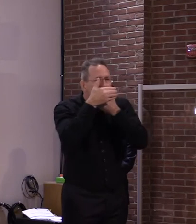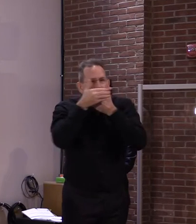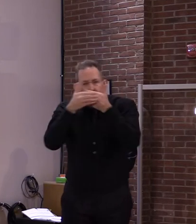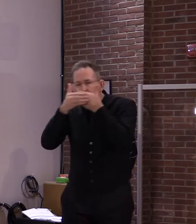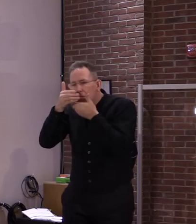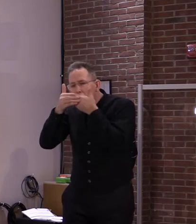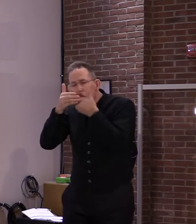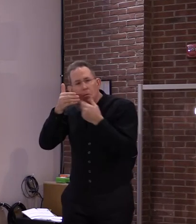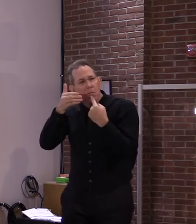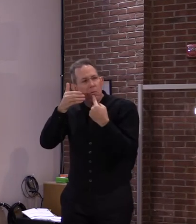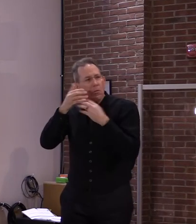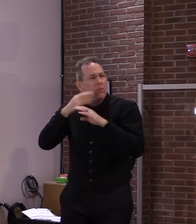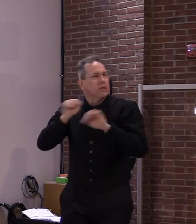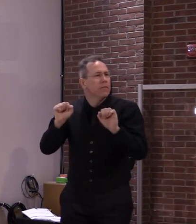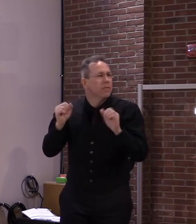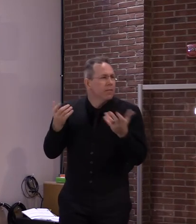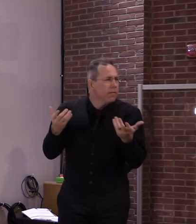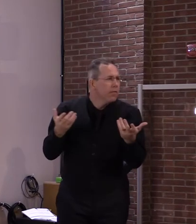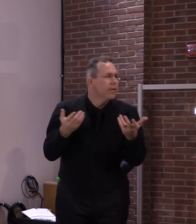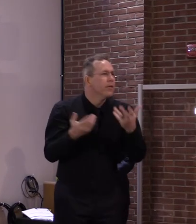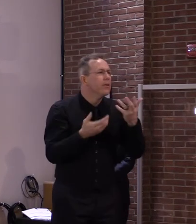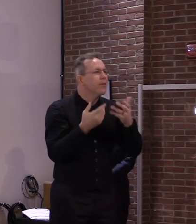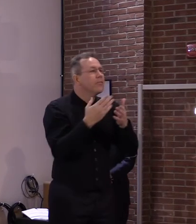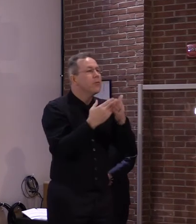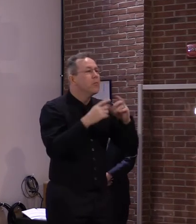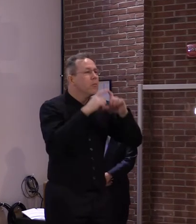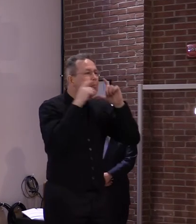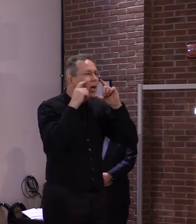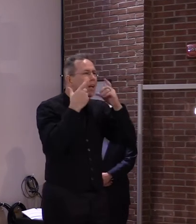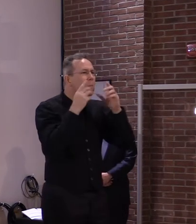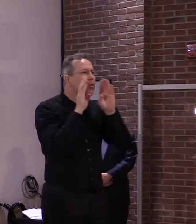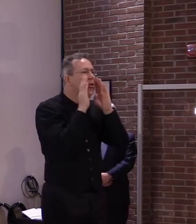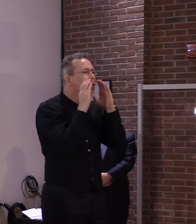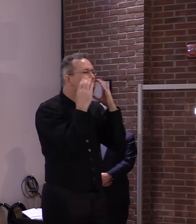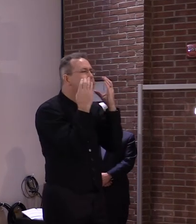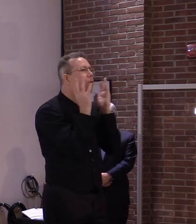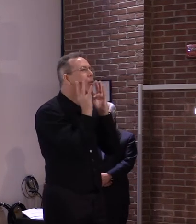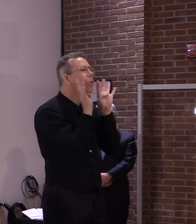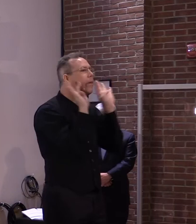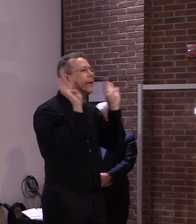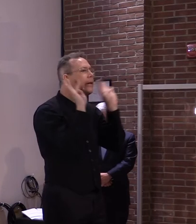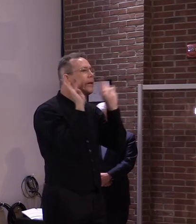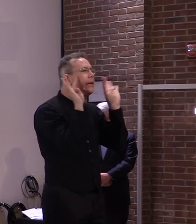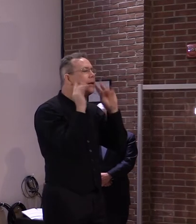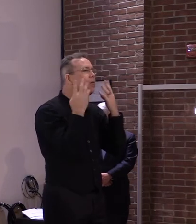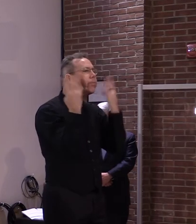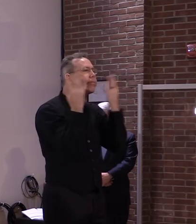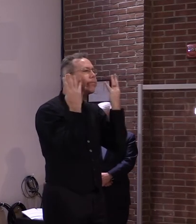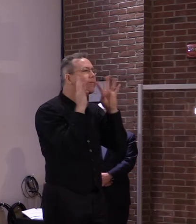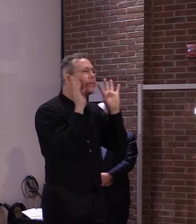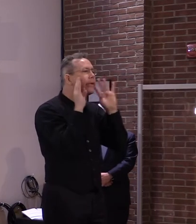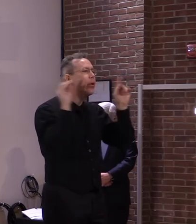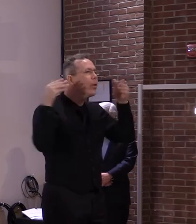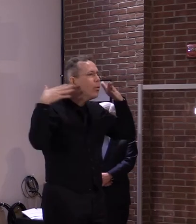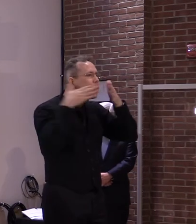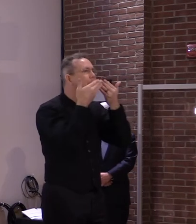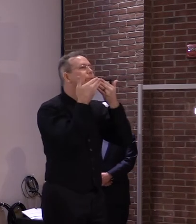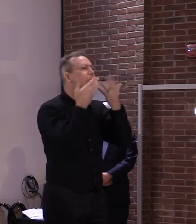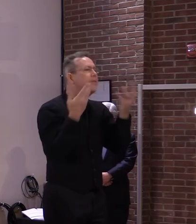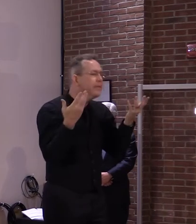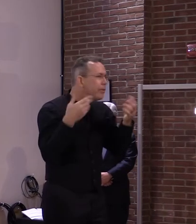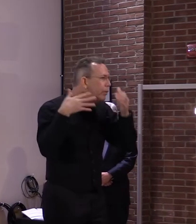leakage on the sides and that leakage might be less so that you'd have a more firm fit